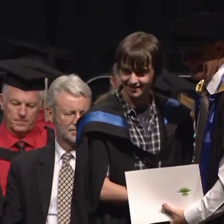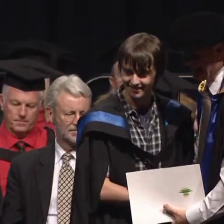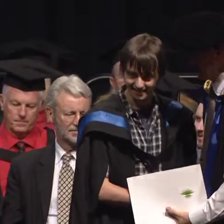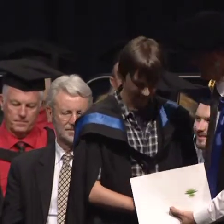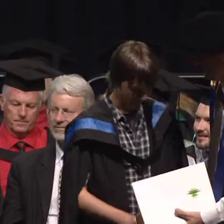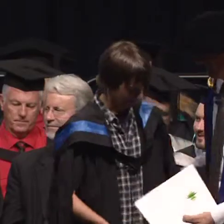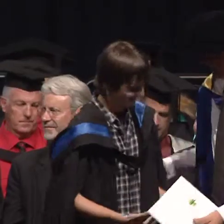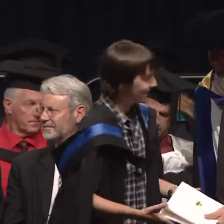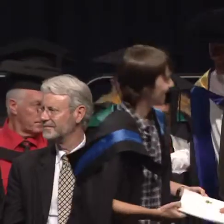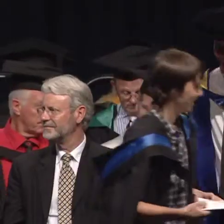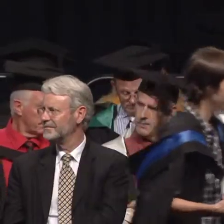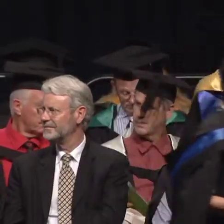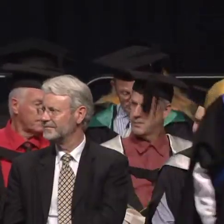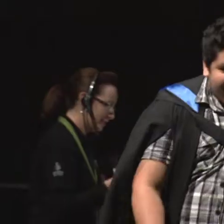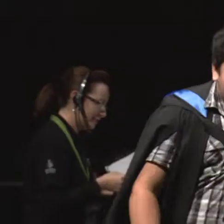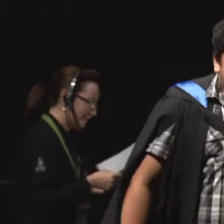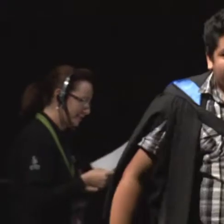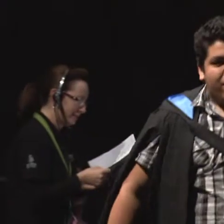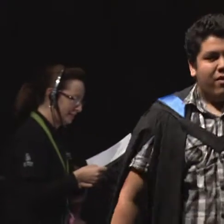Tragan Koheri.